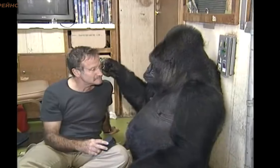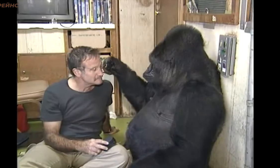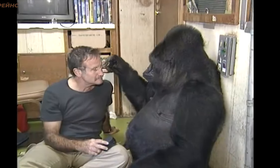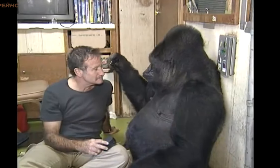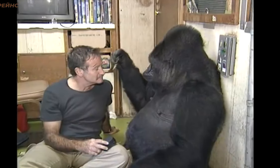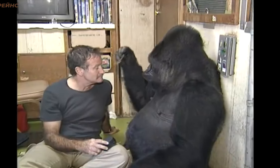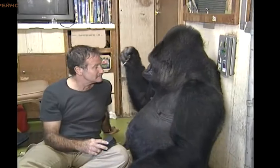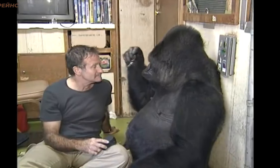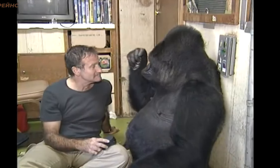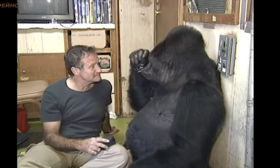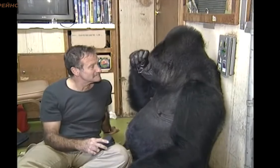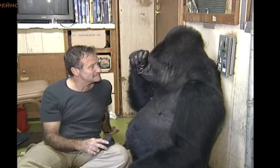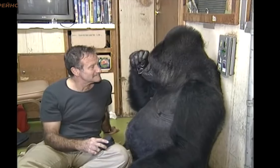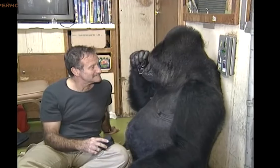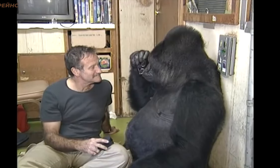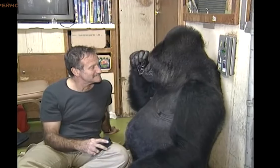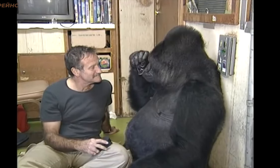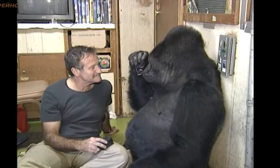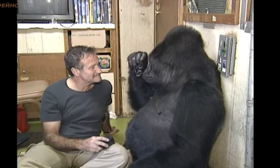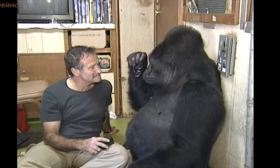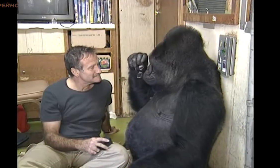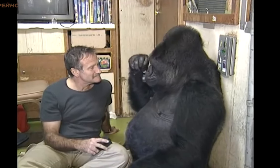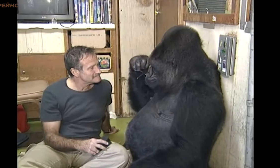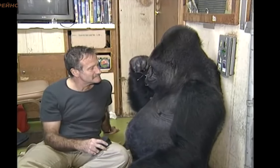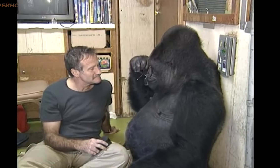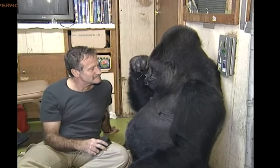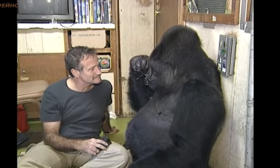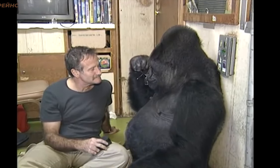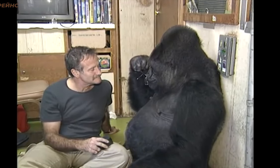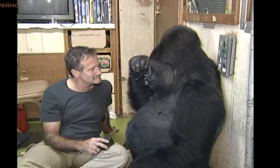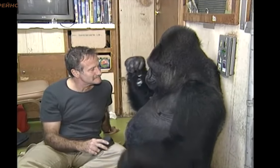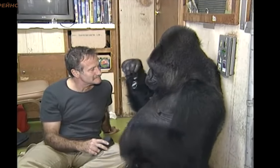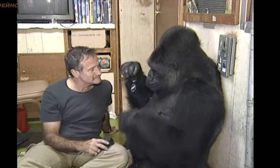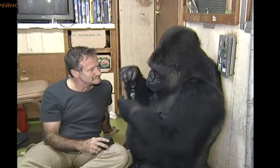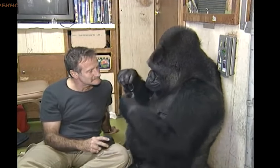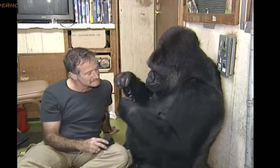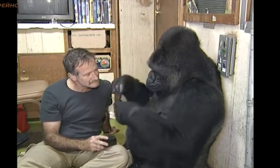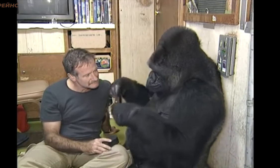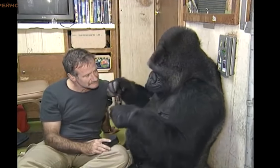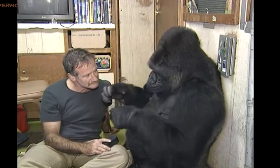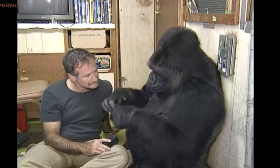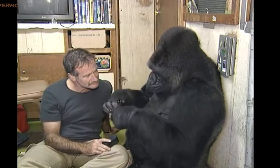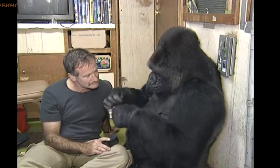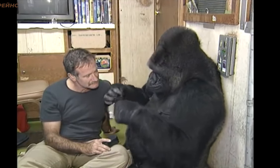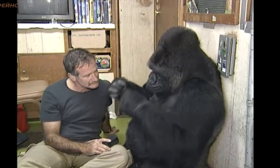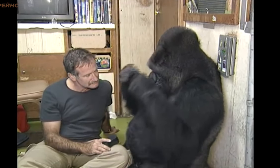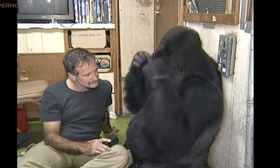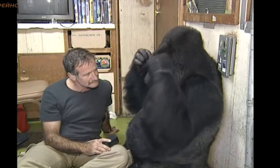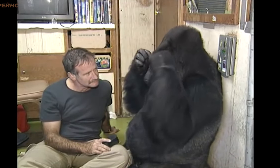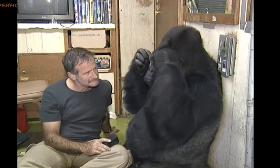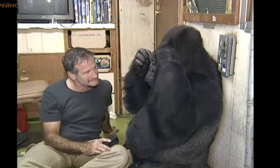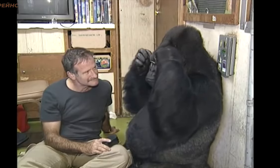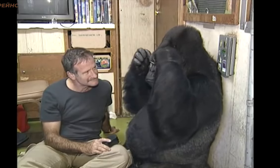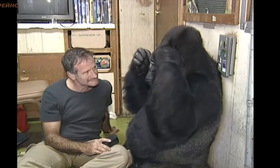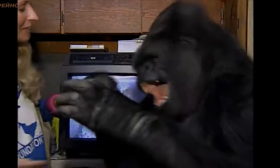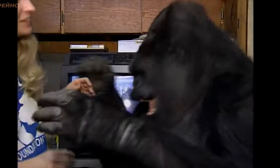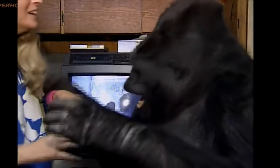For instance, Coco often resorted to cleverness to avoid punishment, and these antics didn't anger the researchers. On the contrary, they